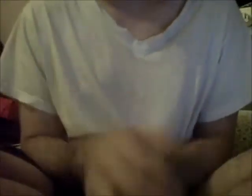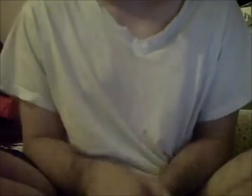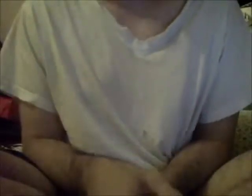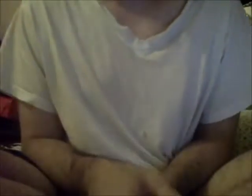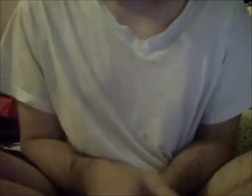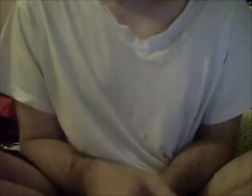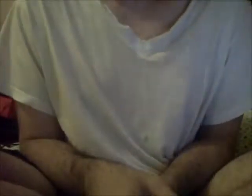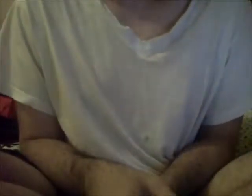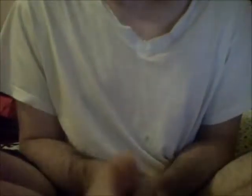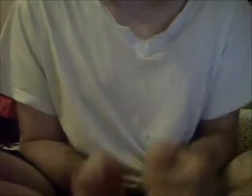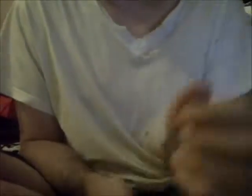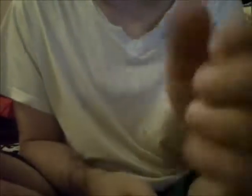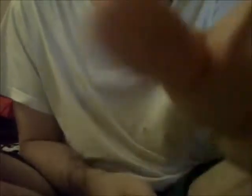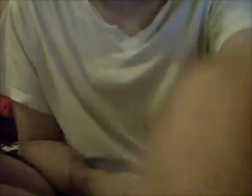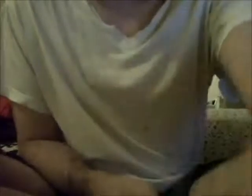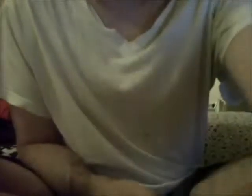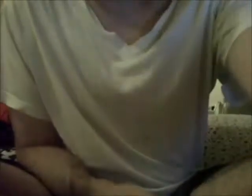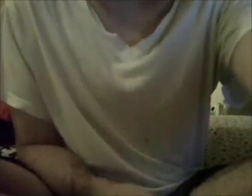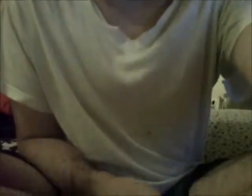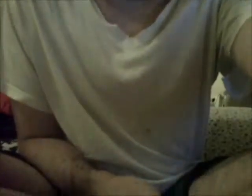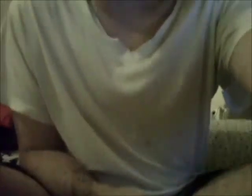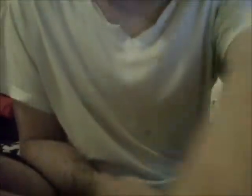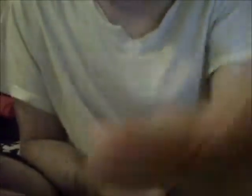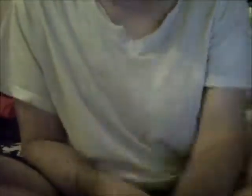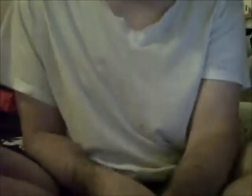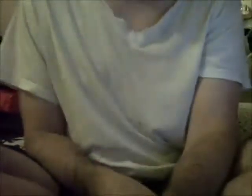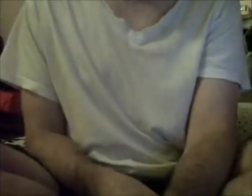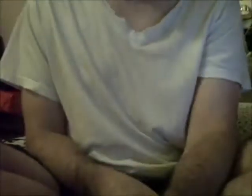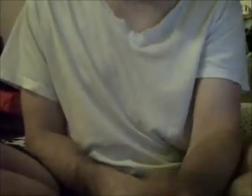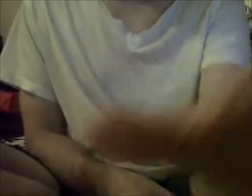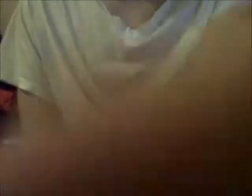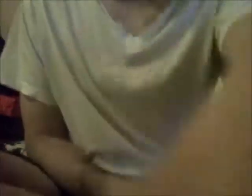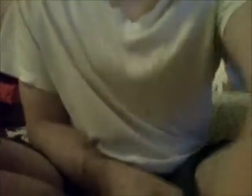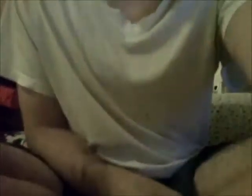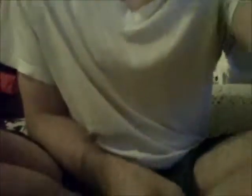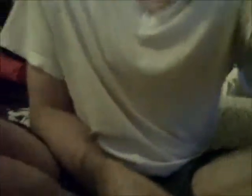that's it. See you next video. Bye.